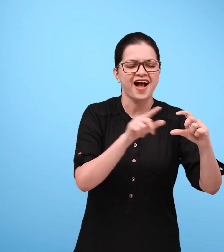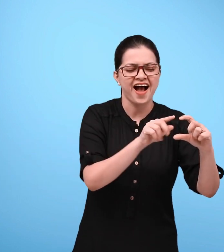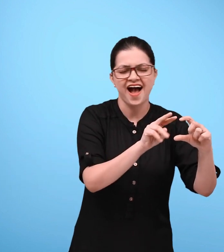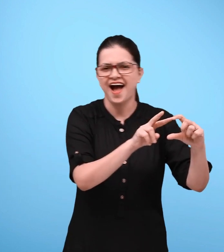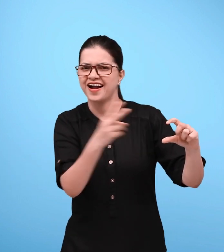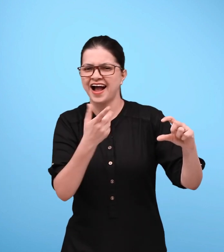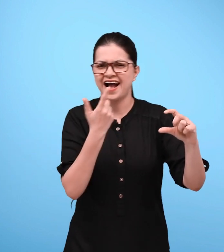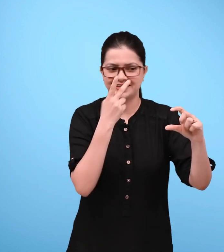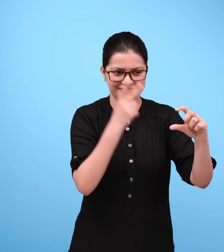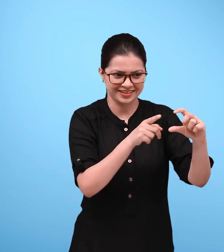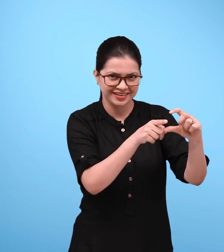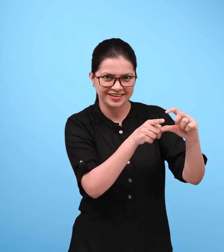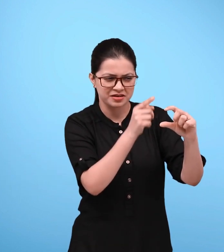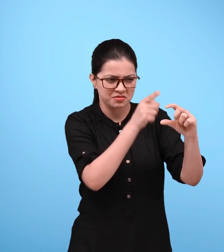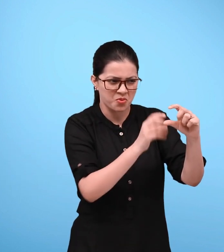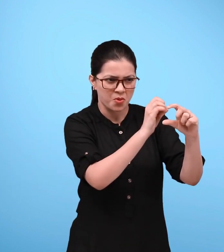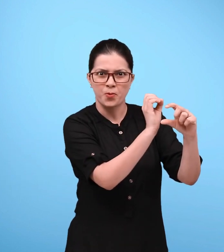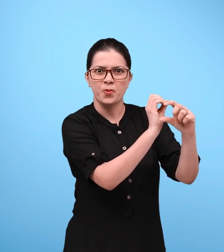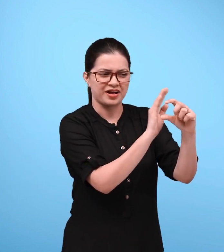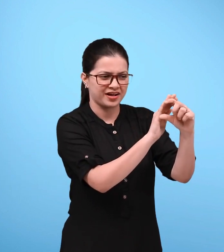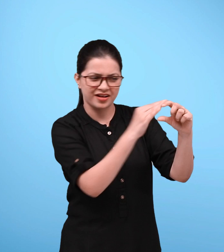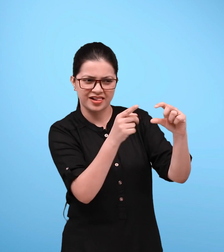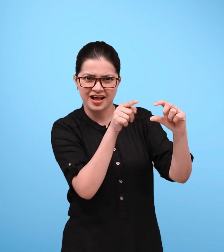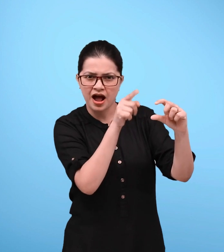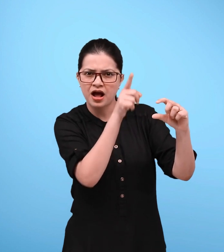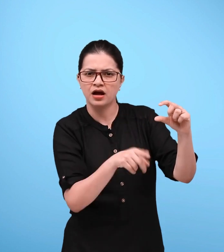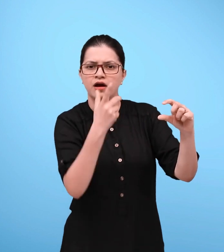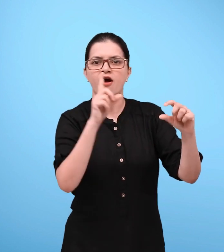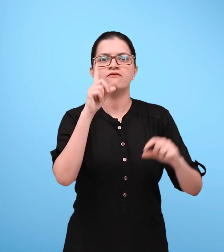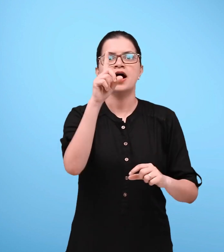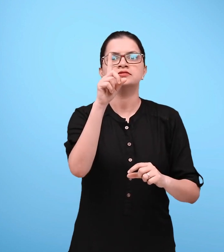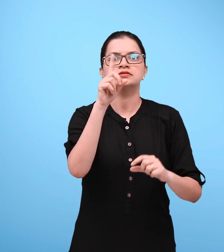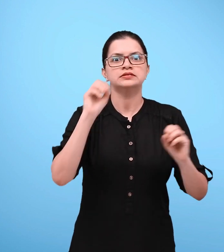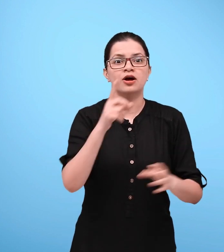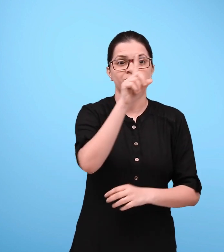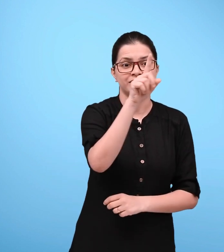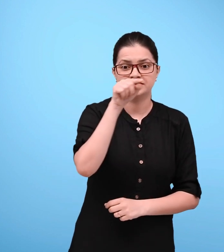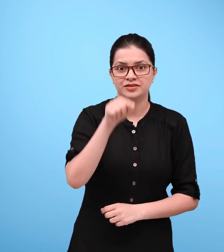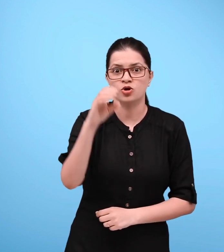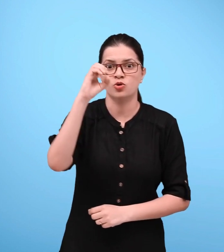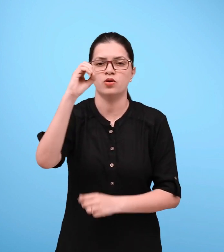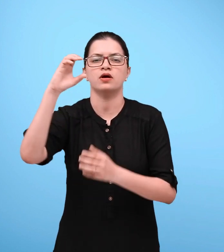You can use any other full mark of the scale, say 1.0 cm.